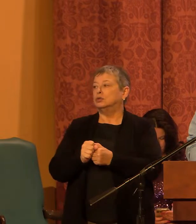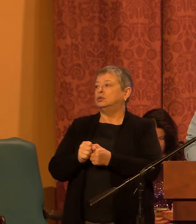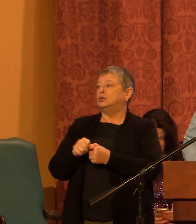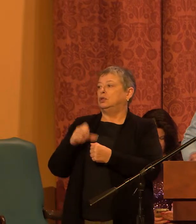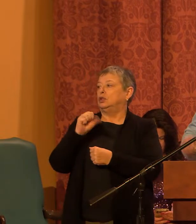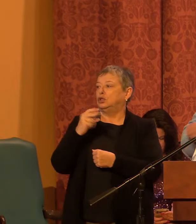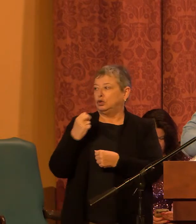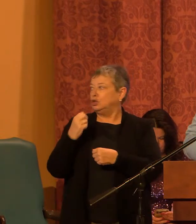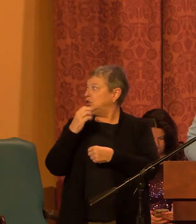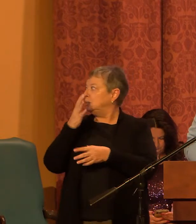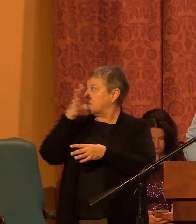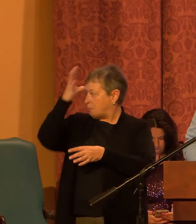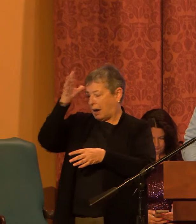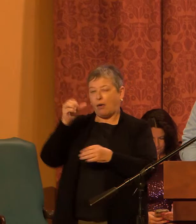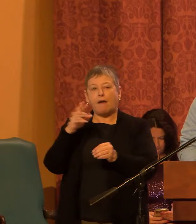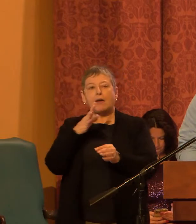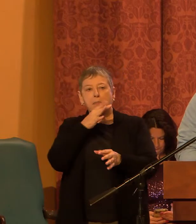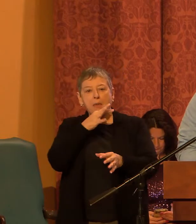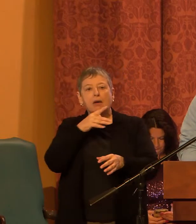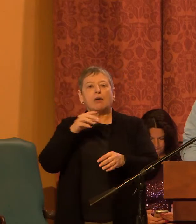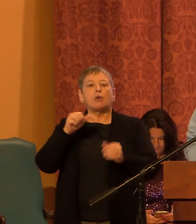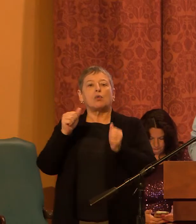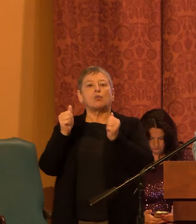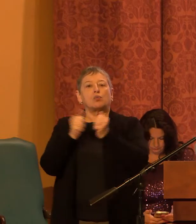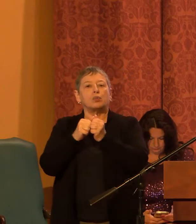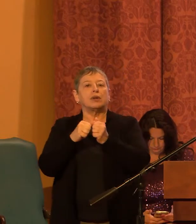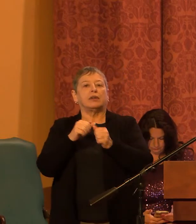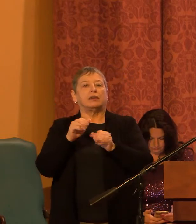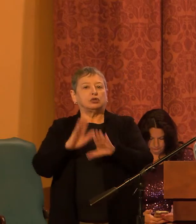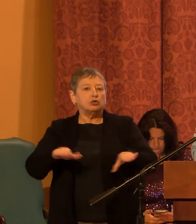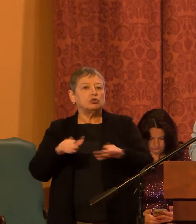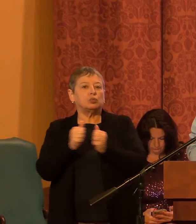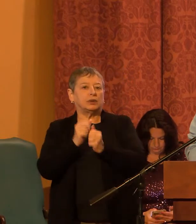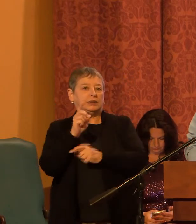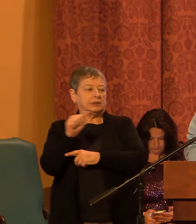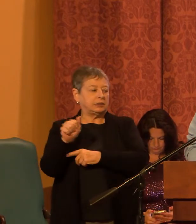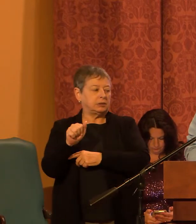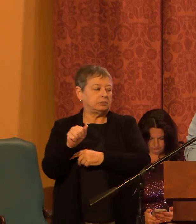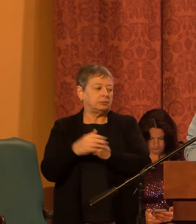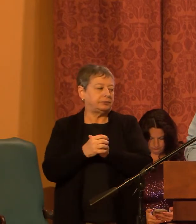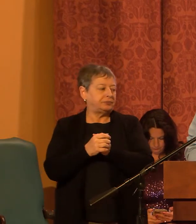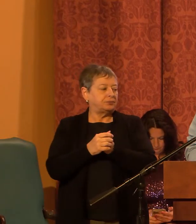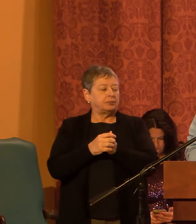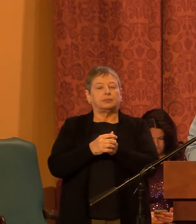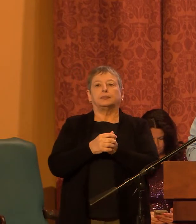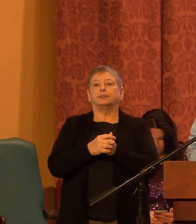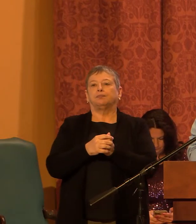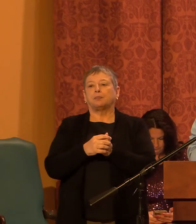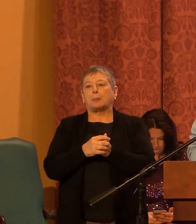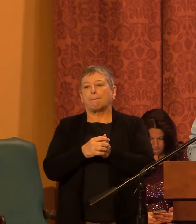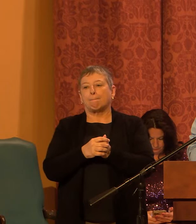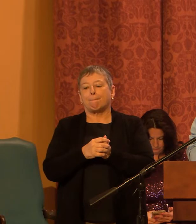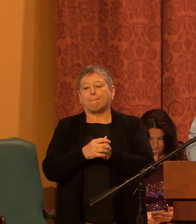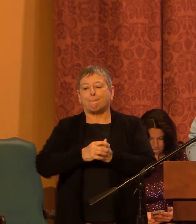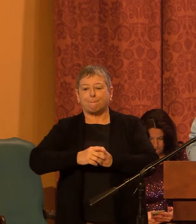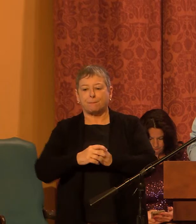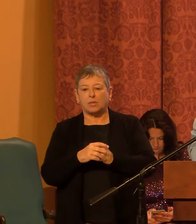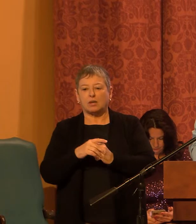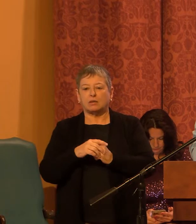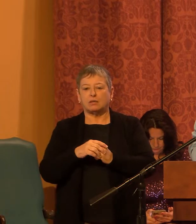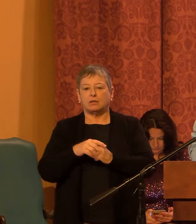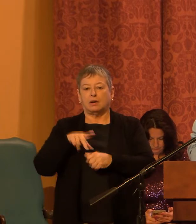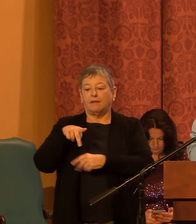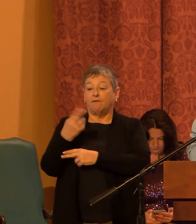with disabilities, creating a positive outlook on a situation that might not otherwise be so bright.